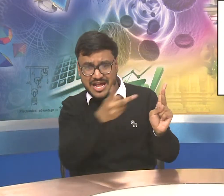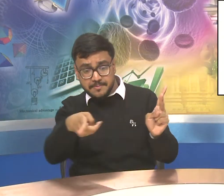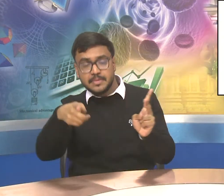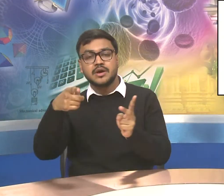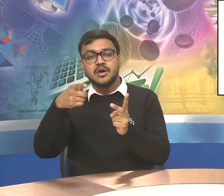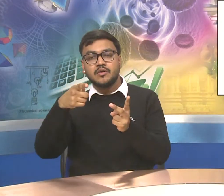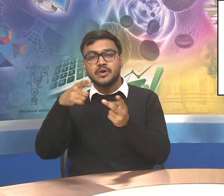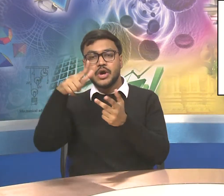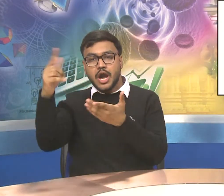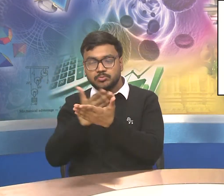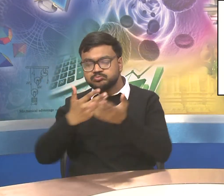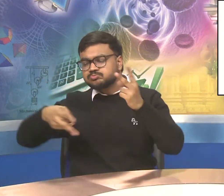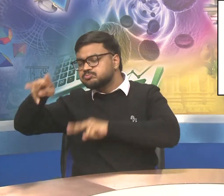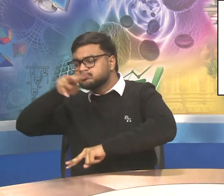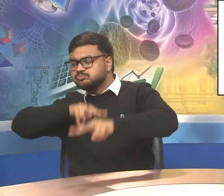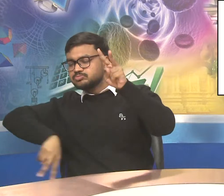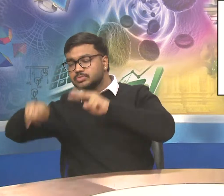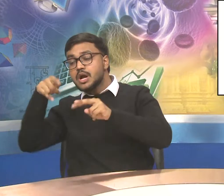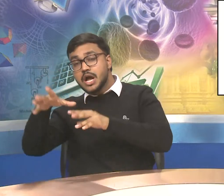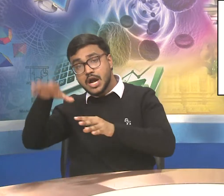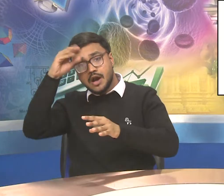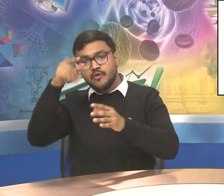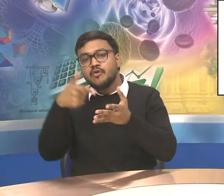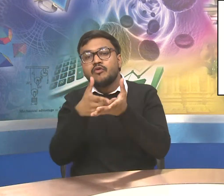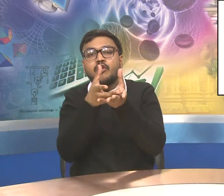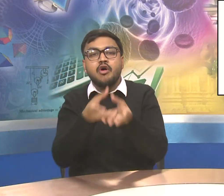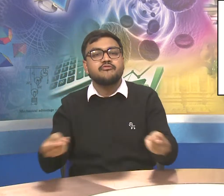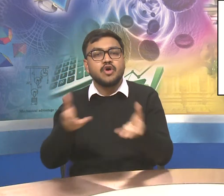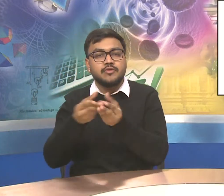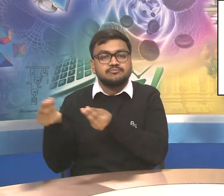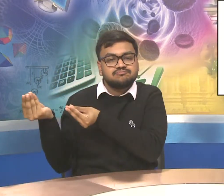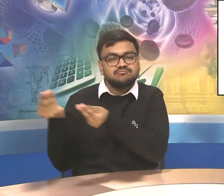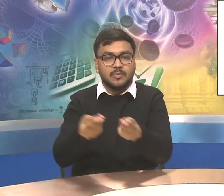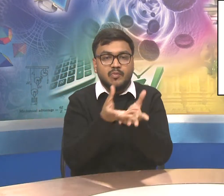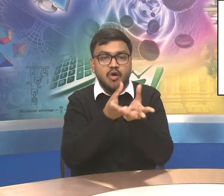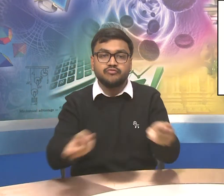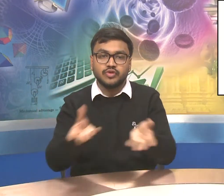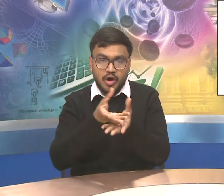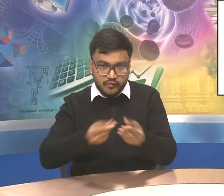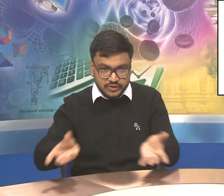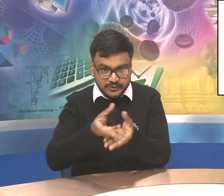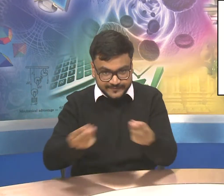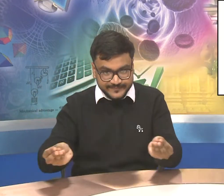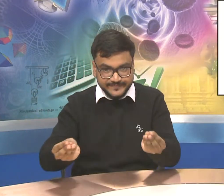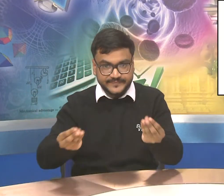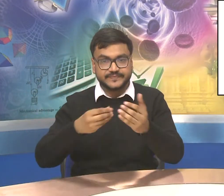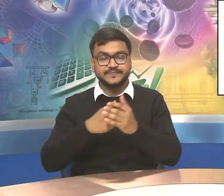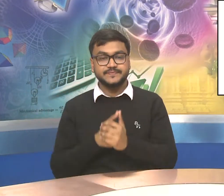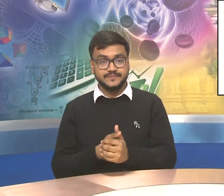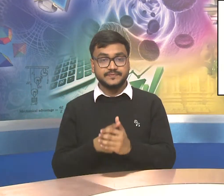they help to solve any problem and resolve any type of difficult situation